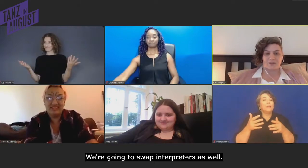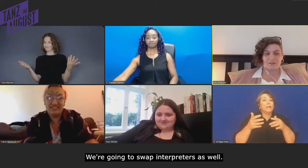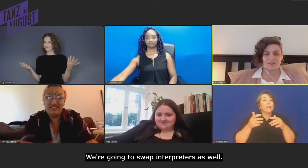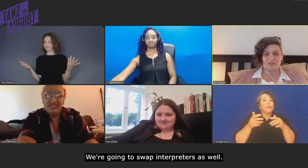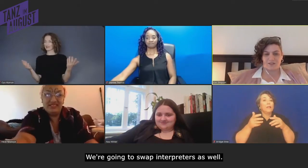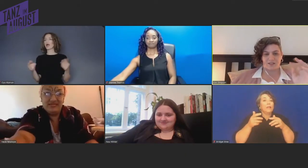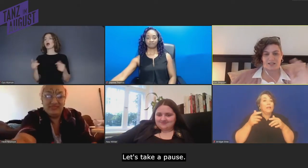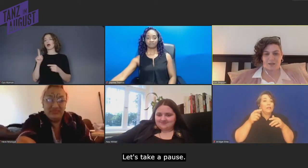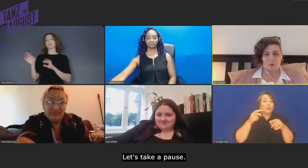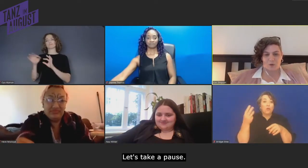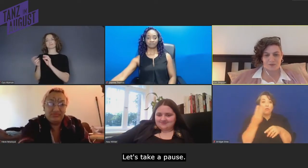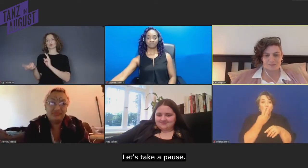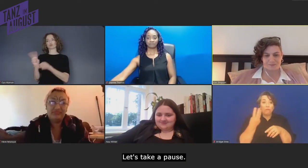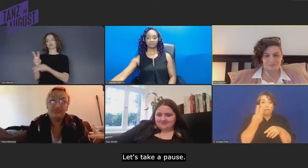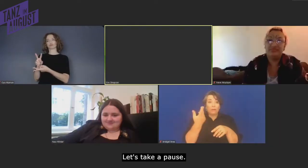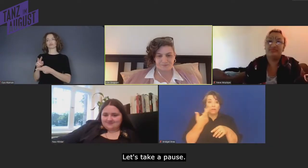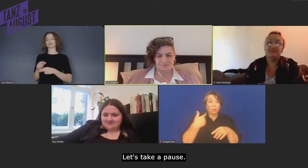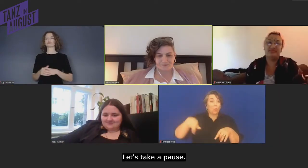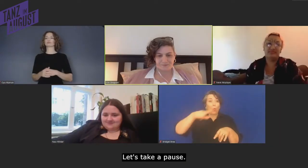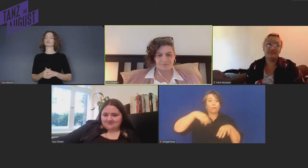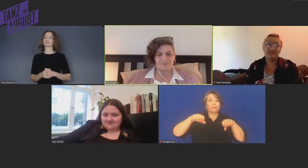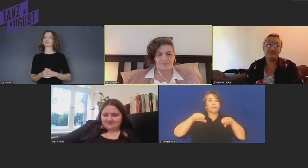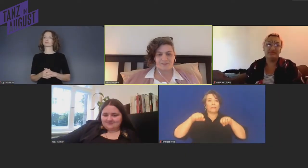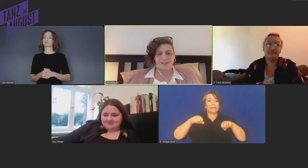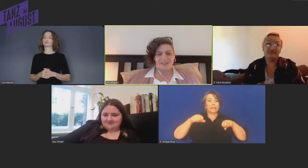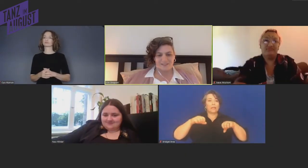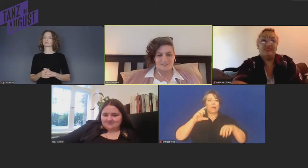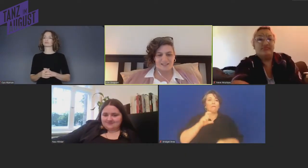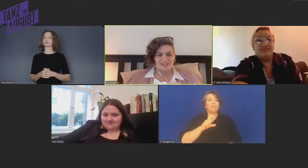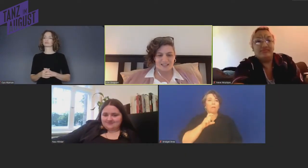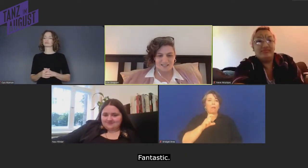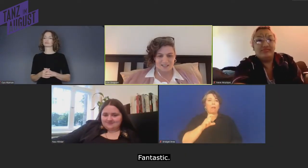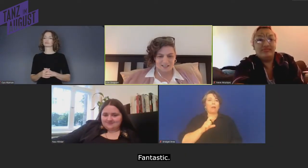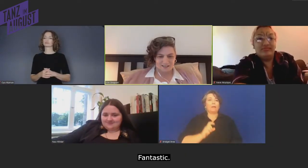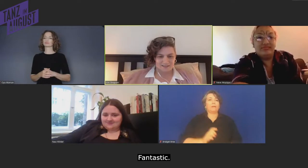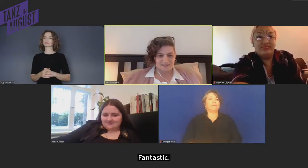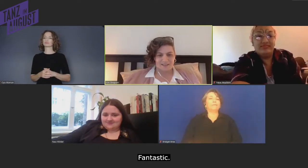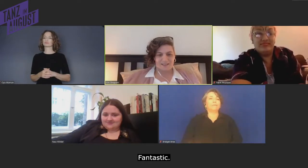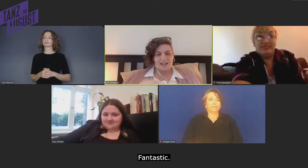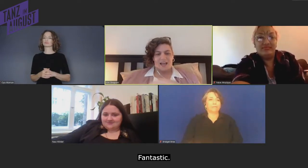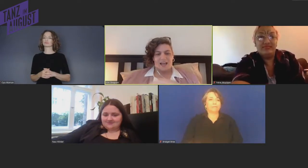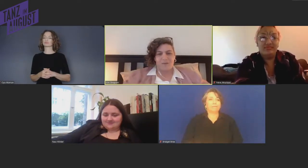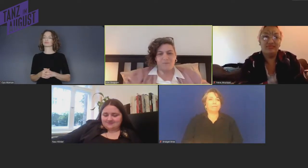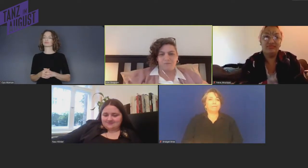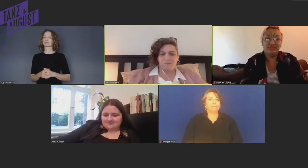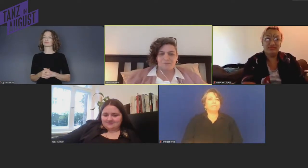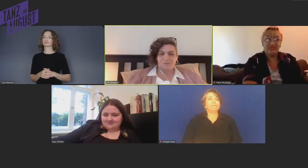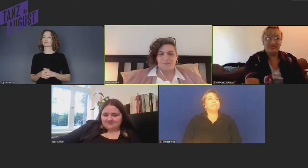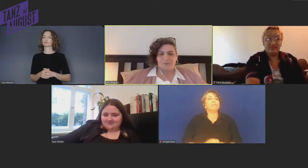well. Let's just take a pause. Fantastic.